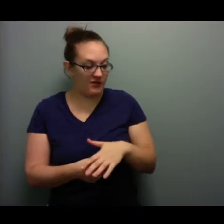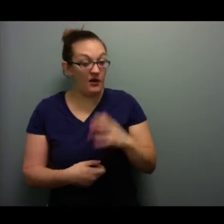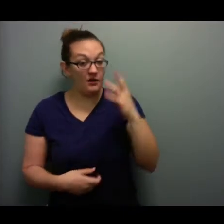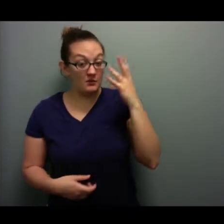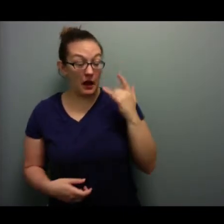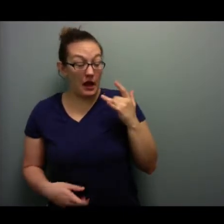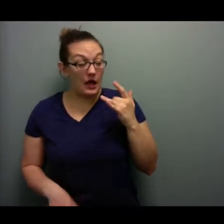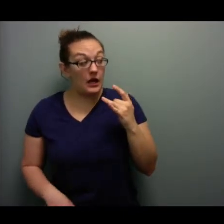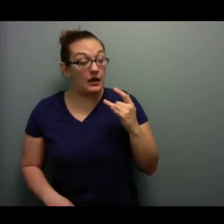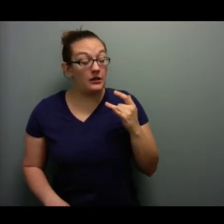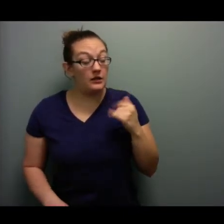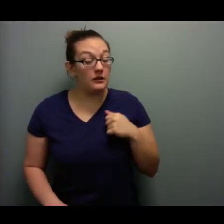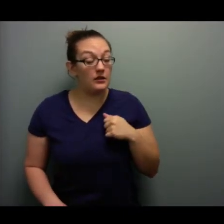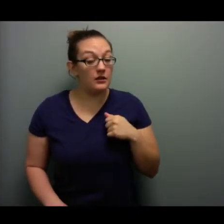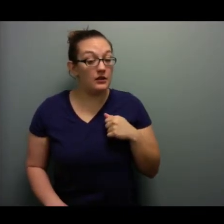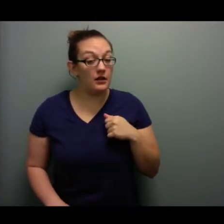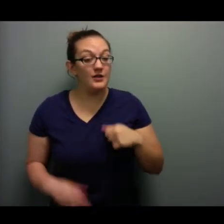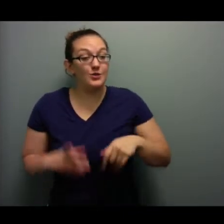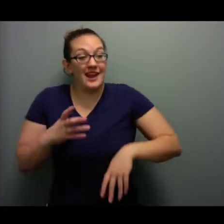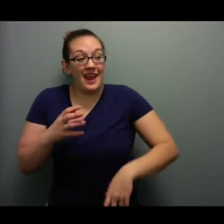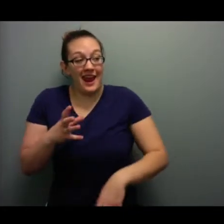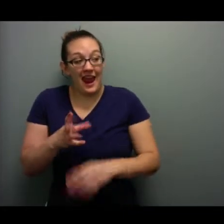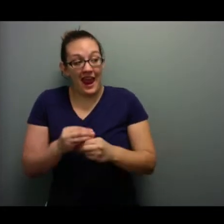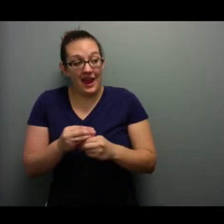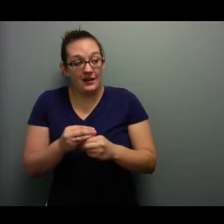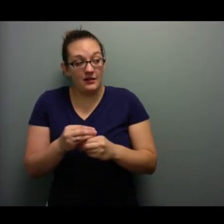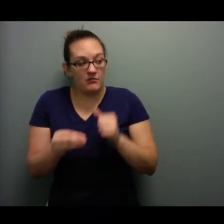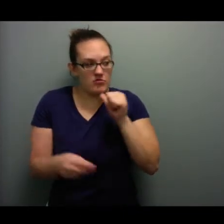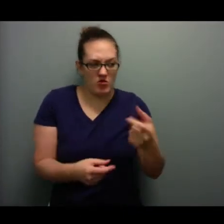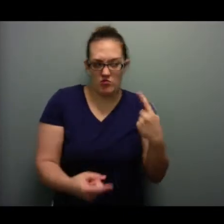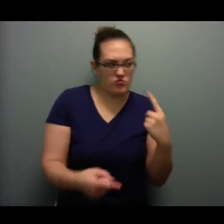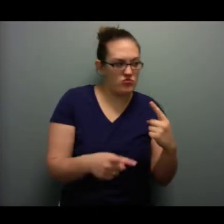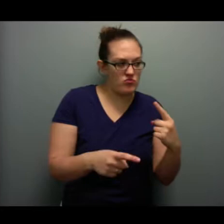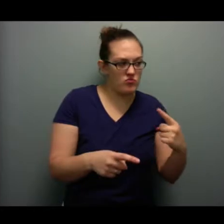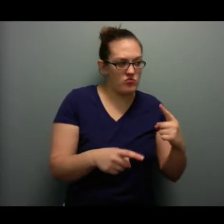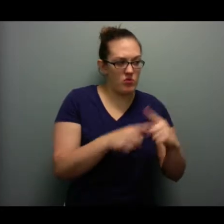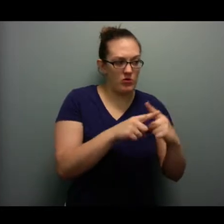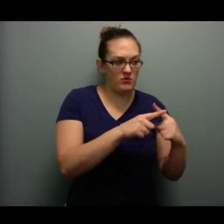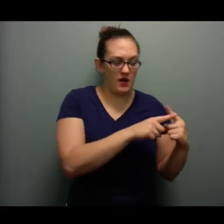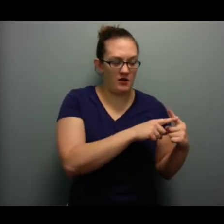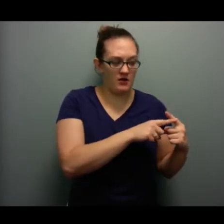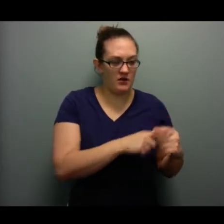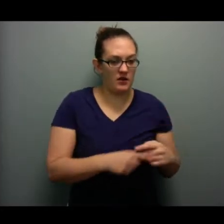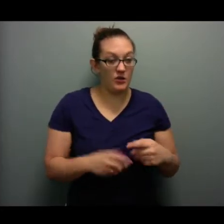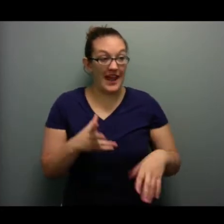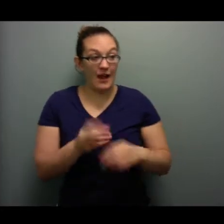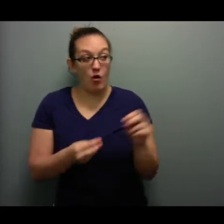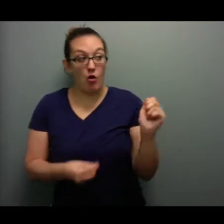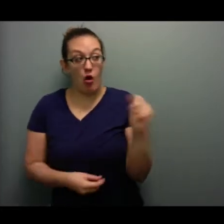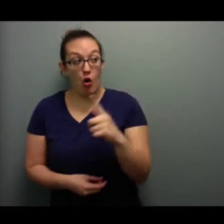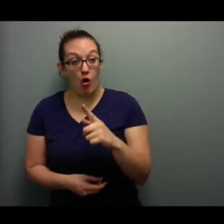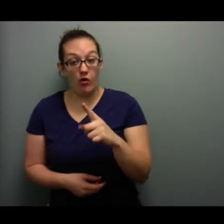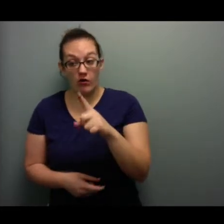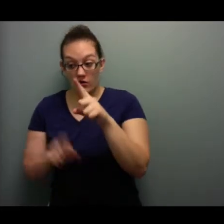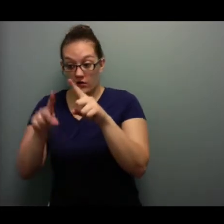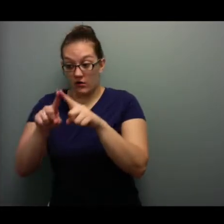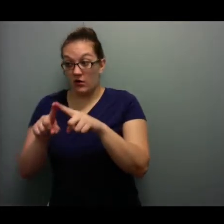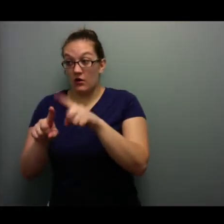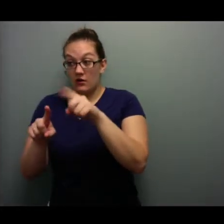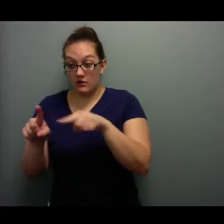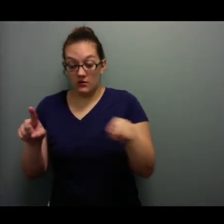Because he was adding instead of multiplying. Or he was adding all the length and